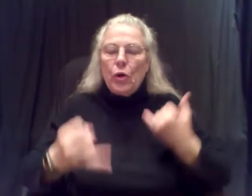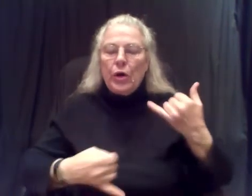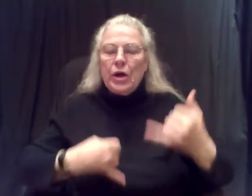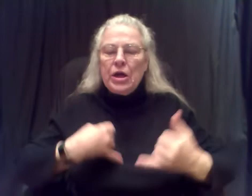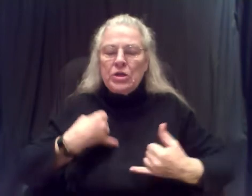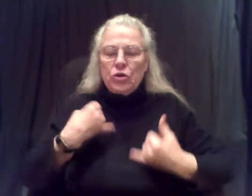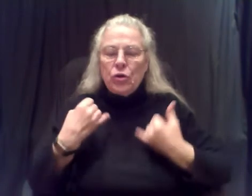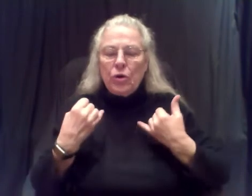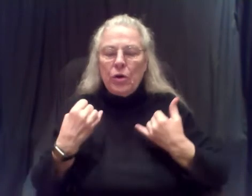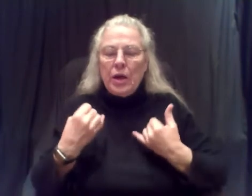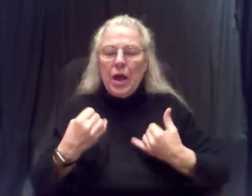Joy, joy,